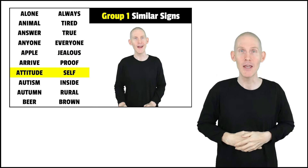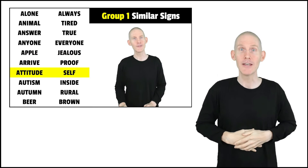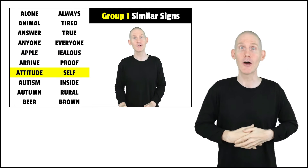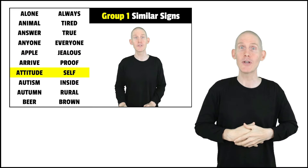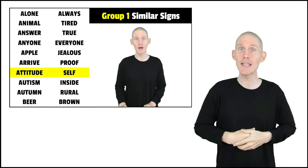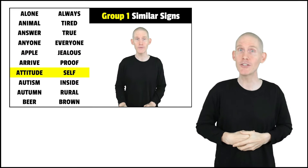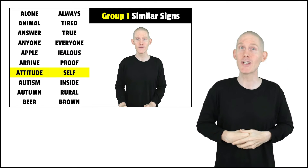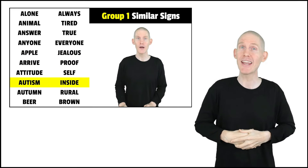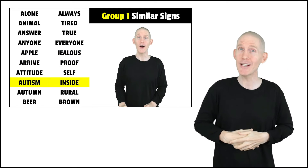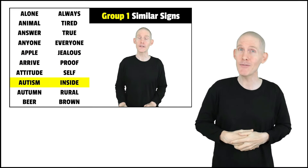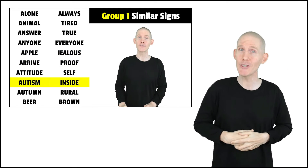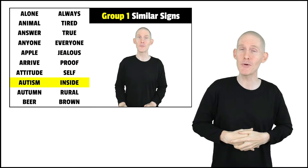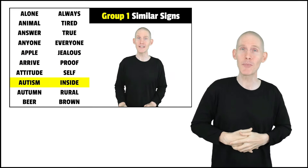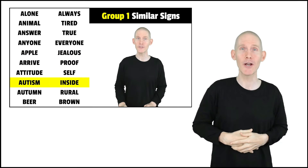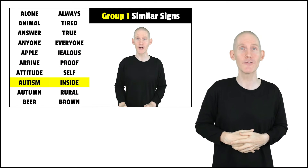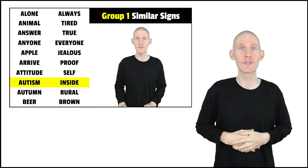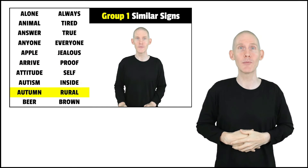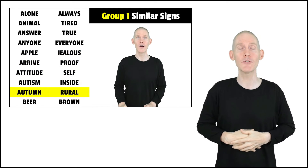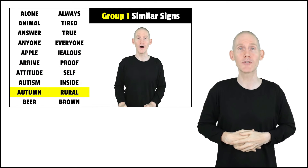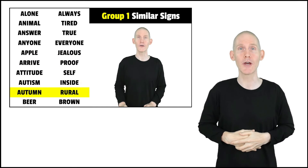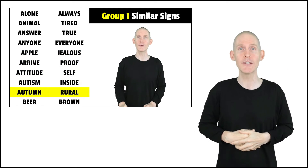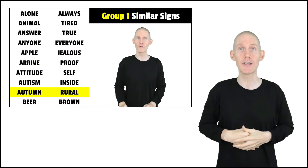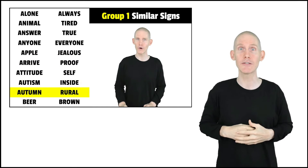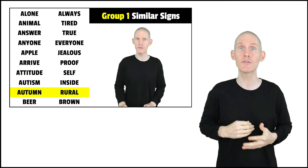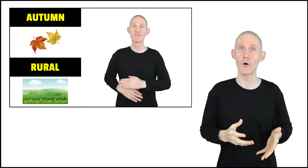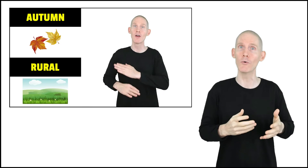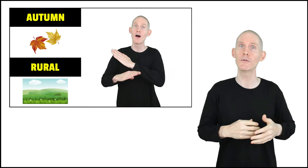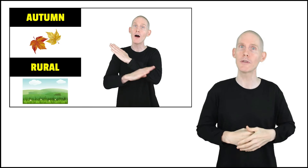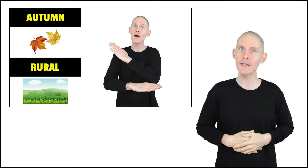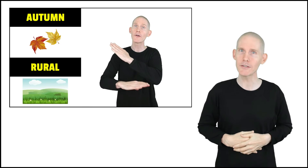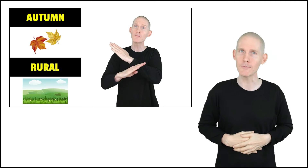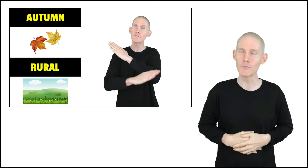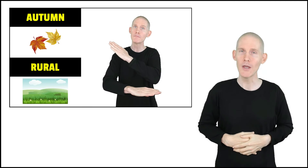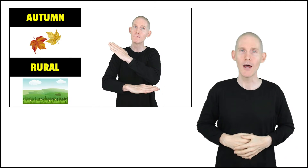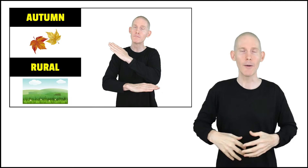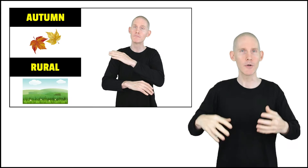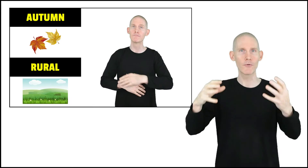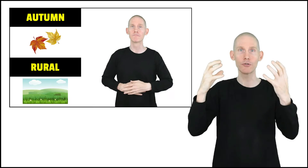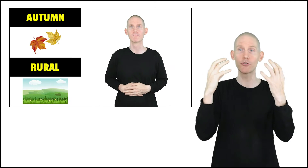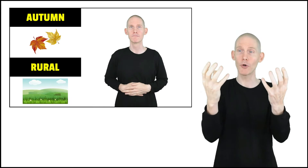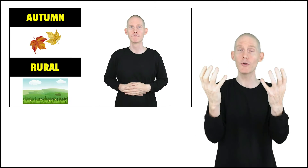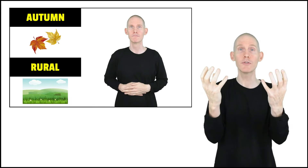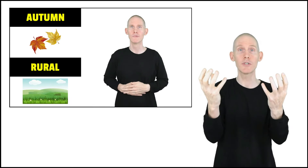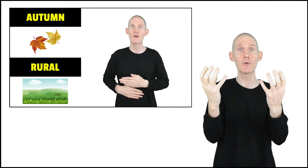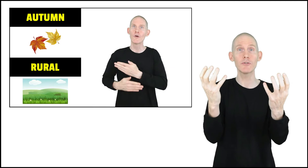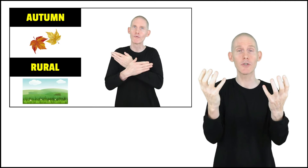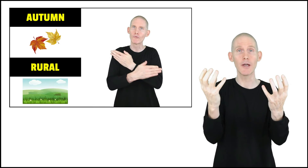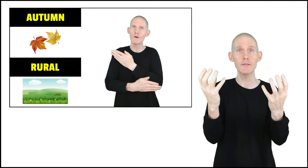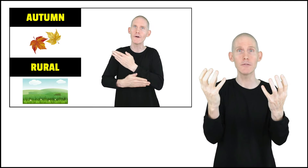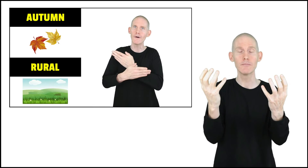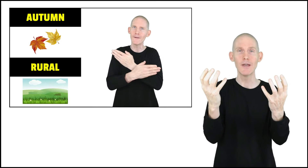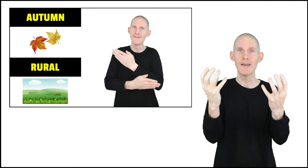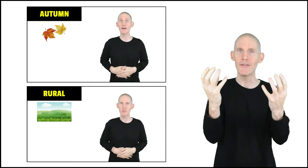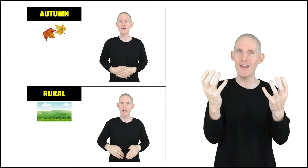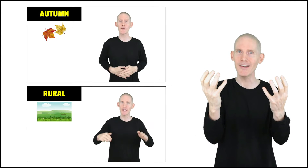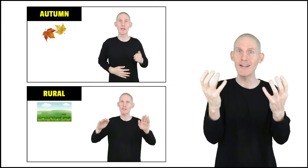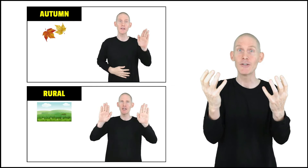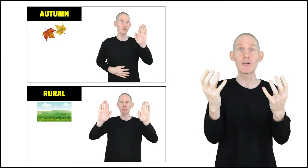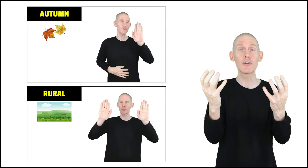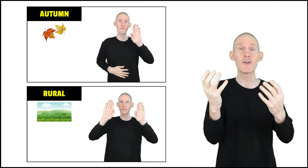Now, each individual pair of similar signs has its own lesson. I'm going to first show you the similar signs. Then you're going to learn